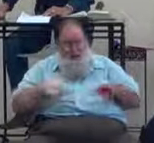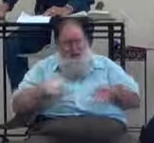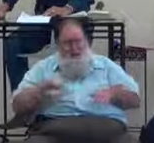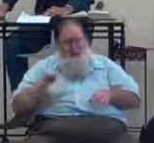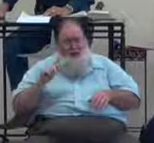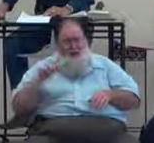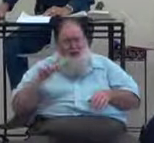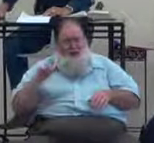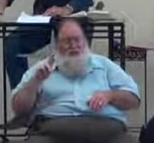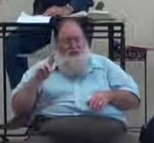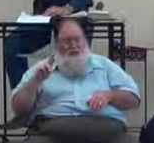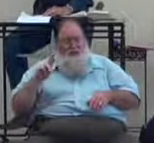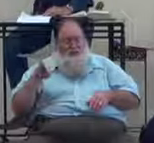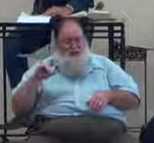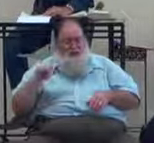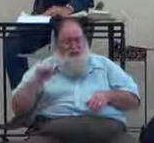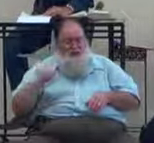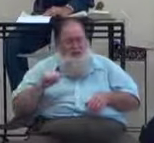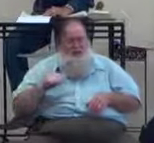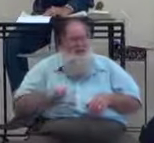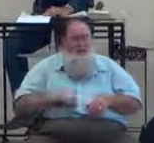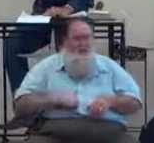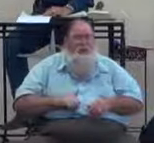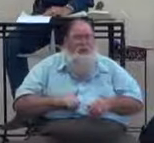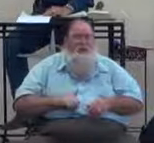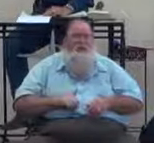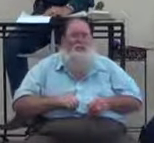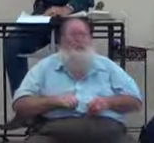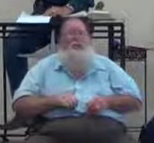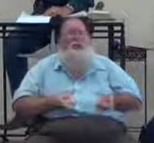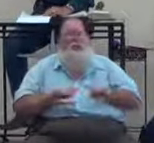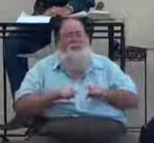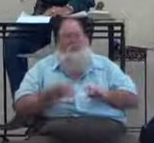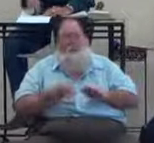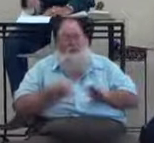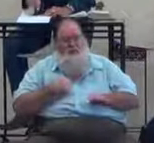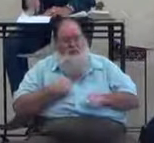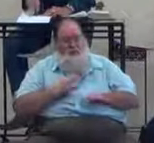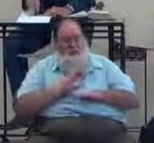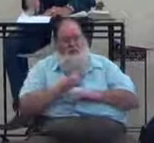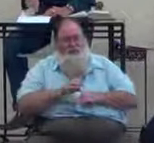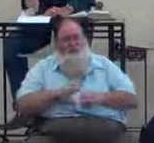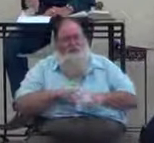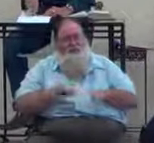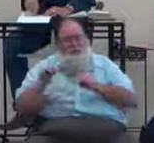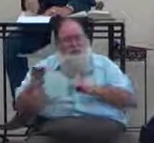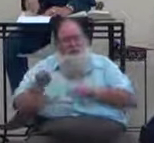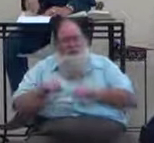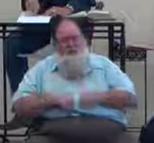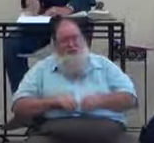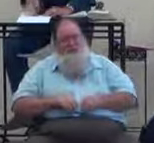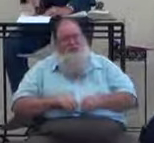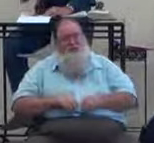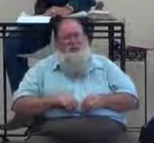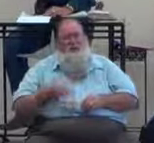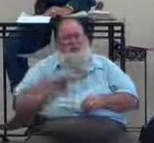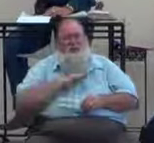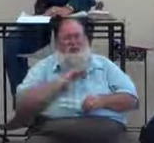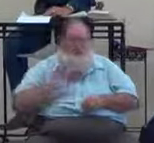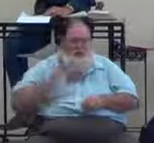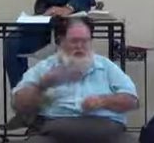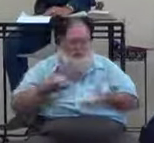And we don't ever want to let ourselves as the body of Christ get that comfortable that we need something, a tragedy, a traumatic